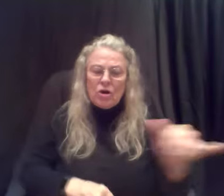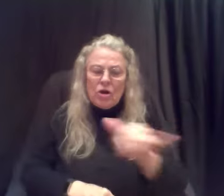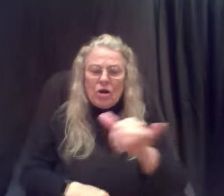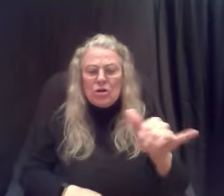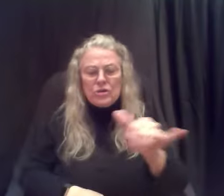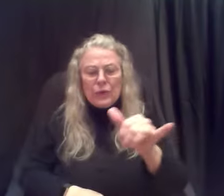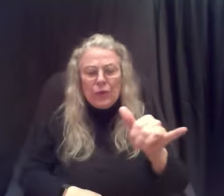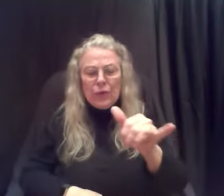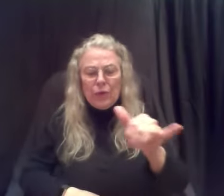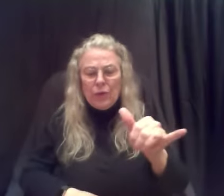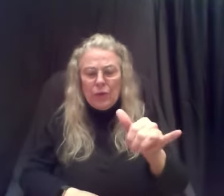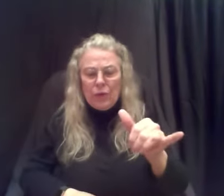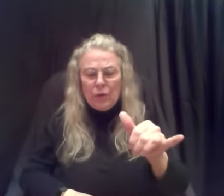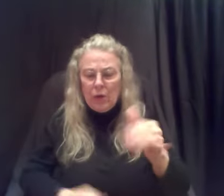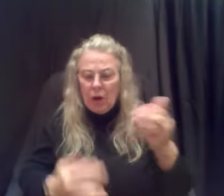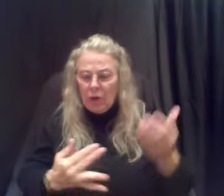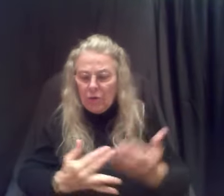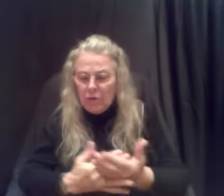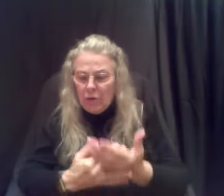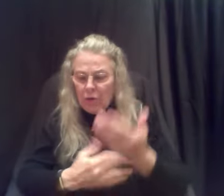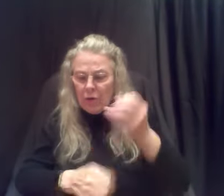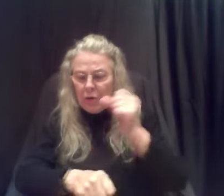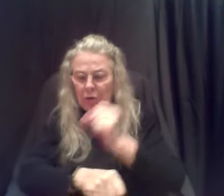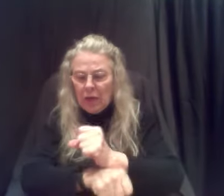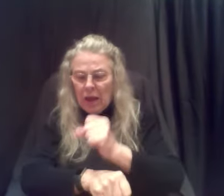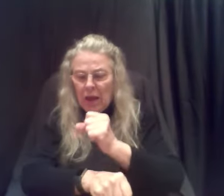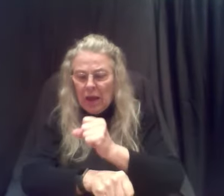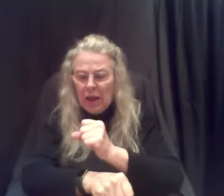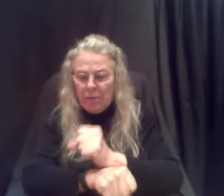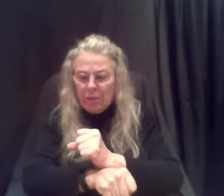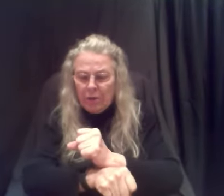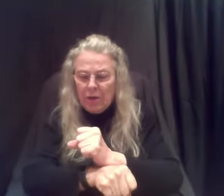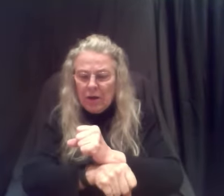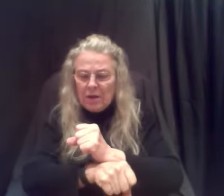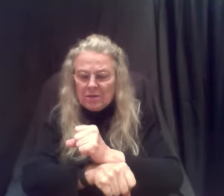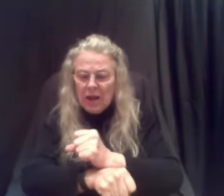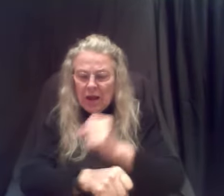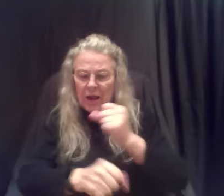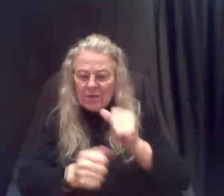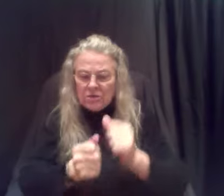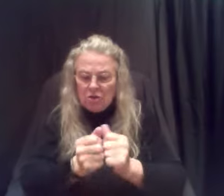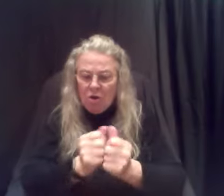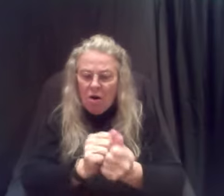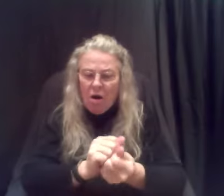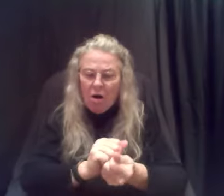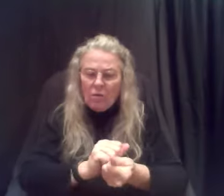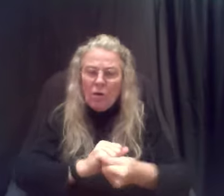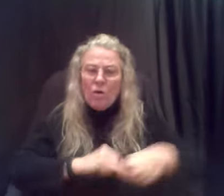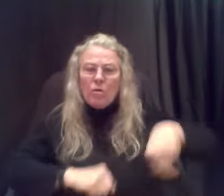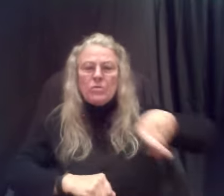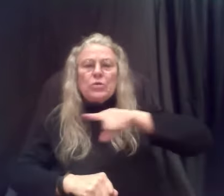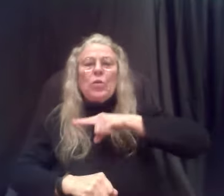dangers too, through labor and sorrows